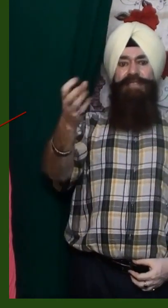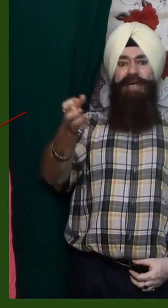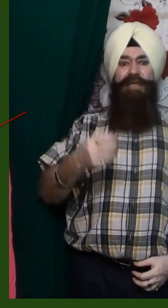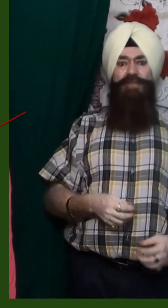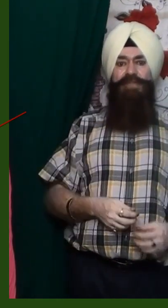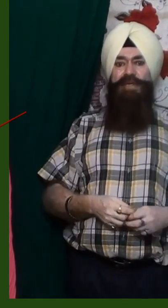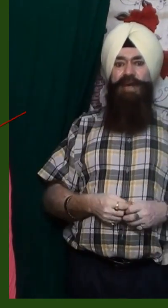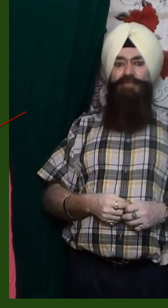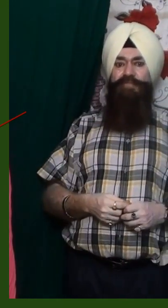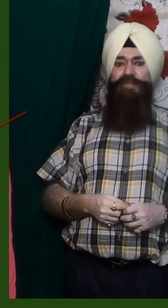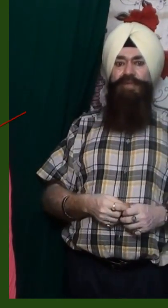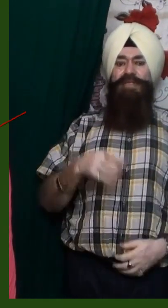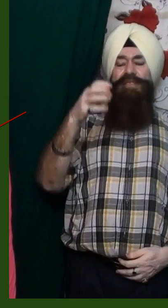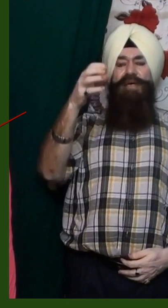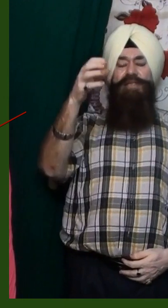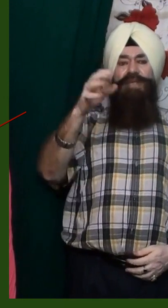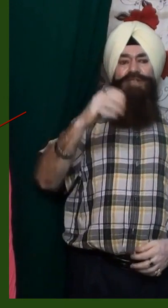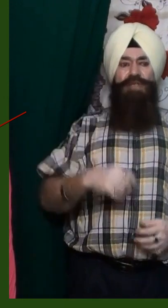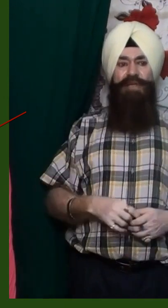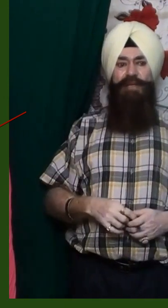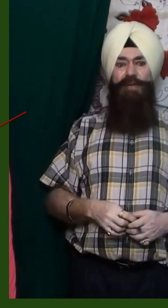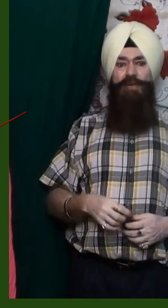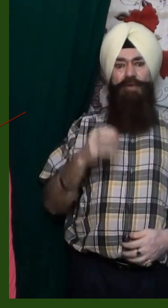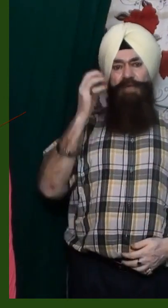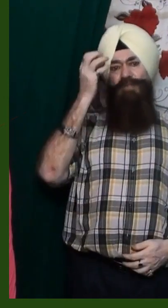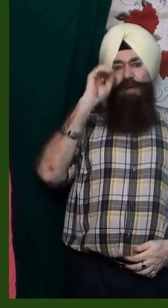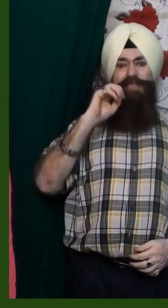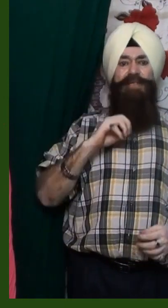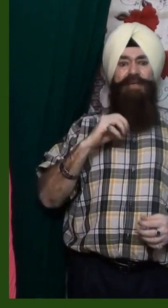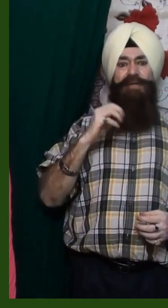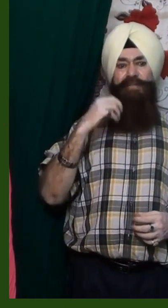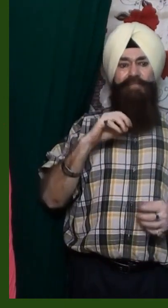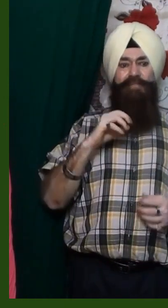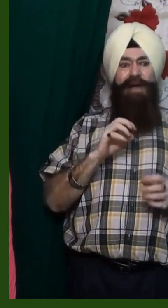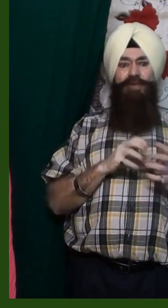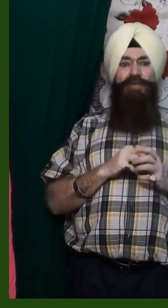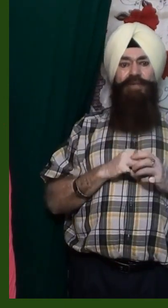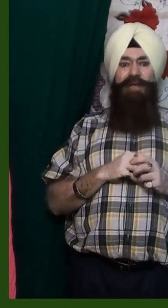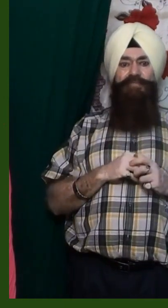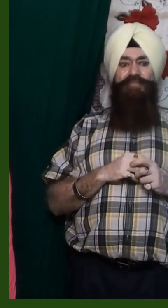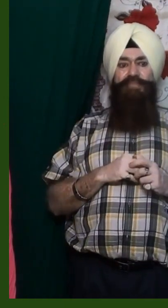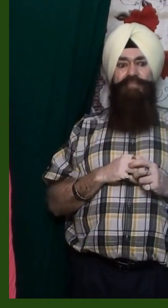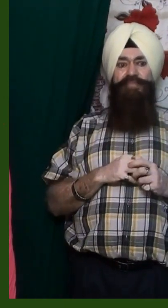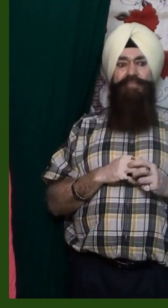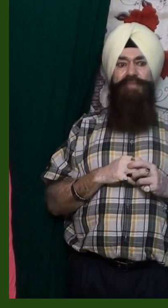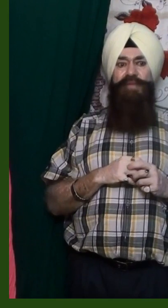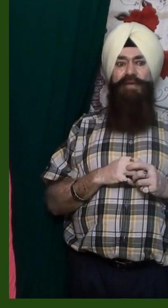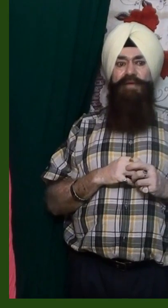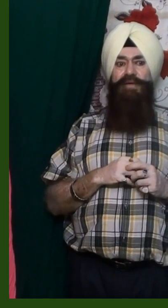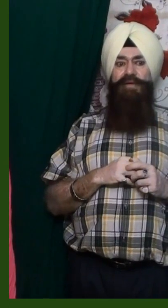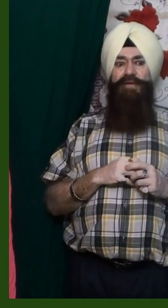that person is standing on the ground is stationary, because it was in my mind already.